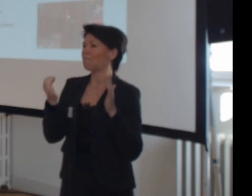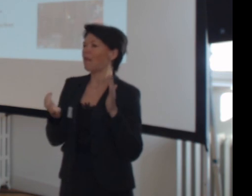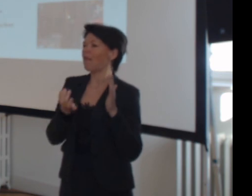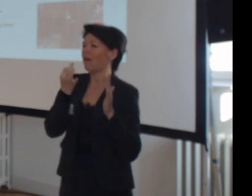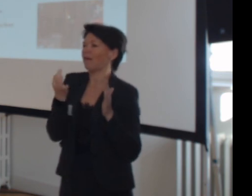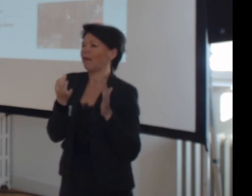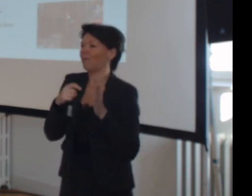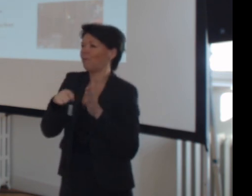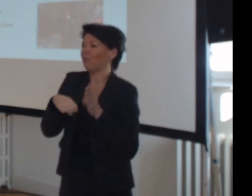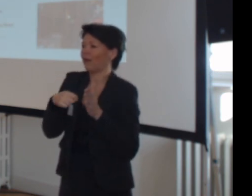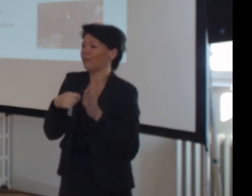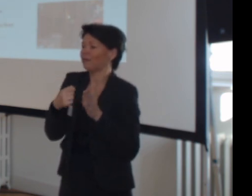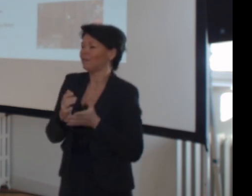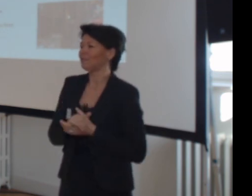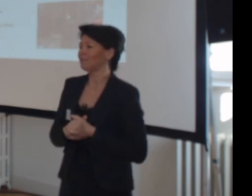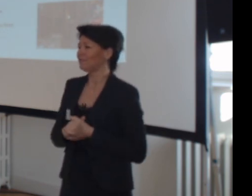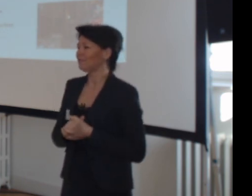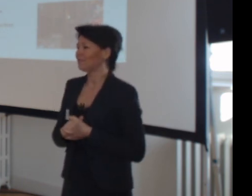Projects